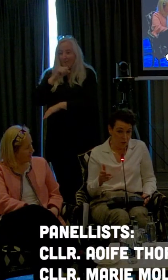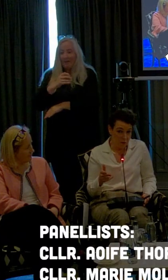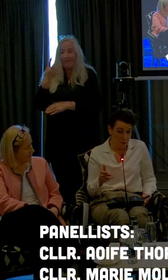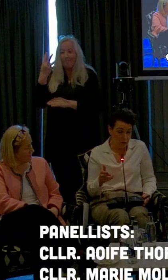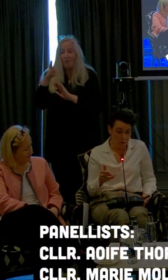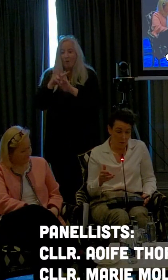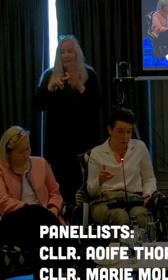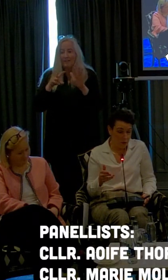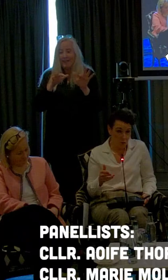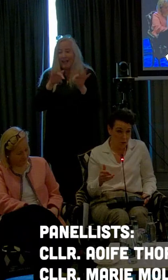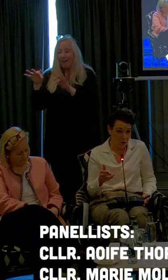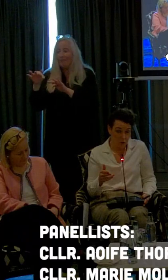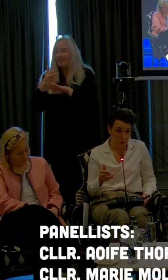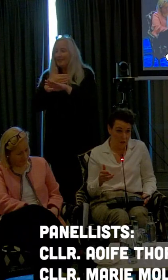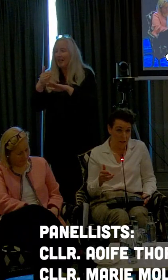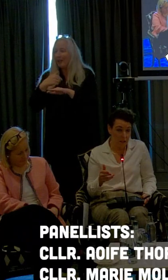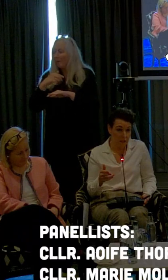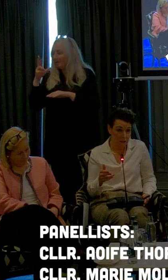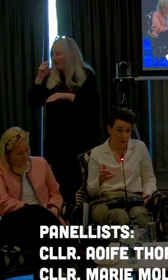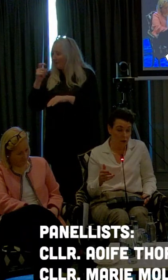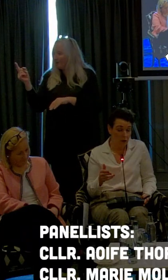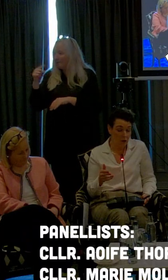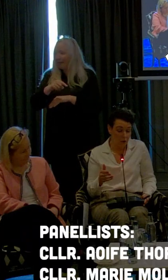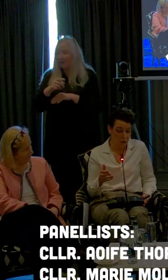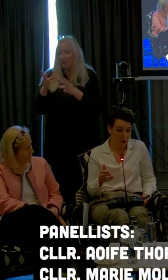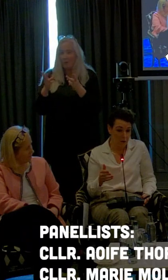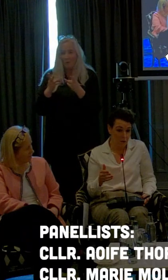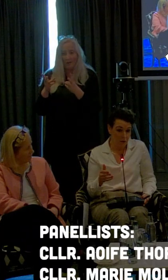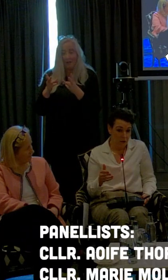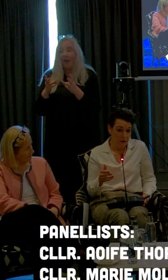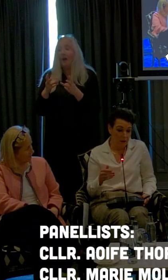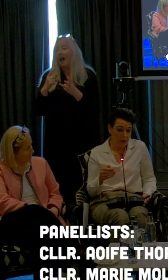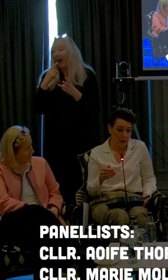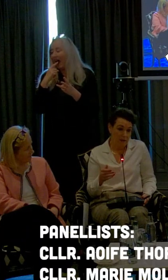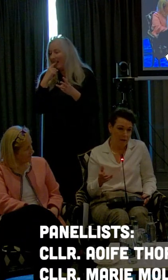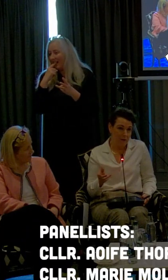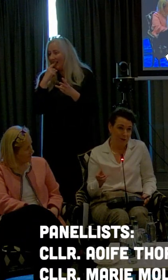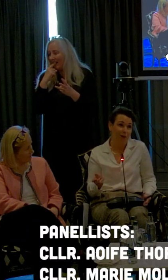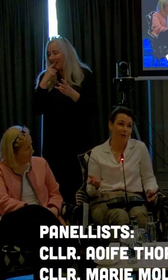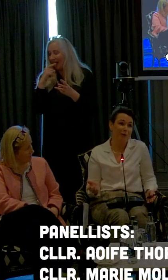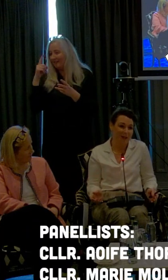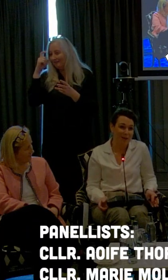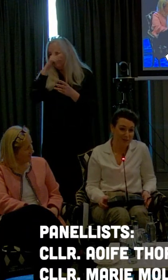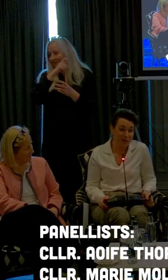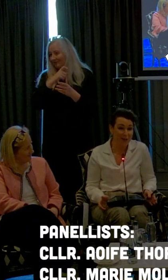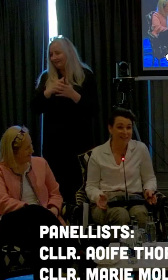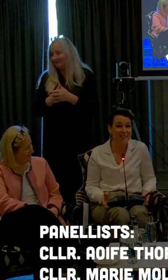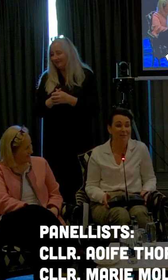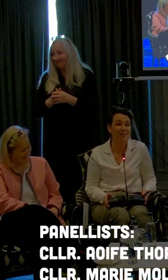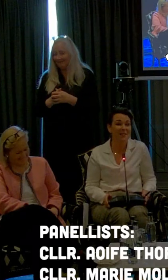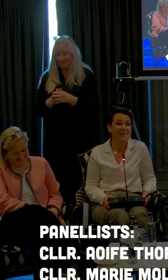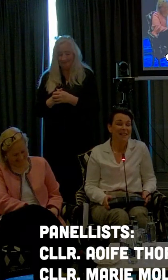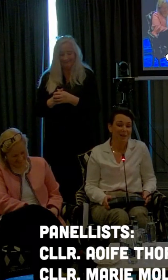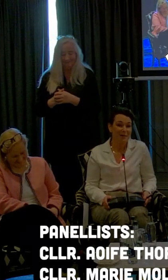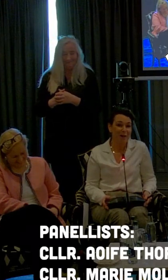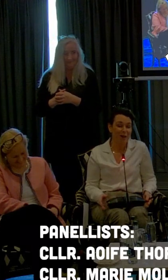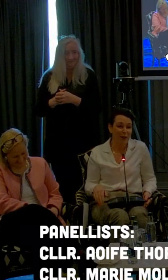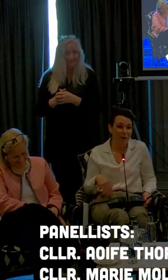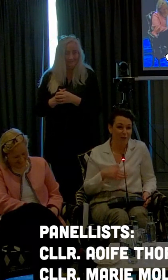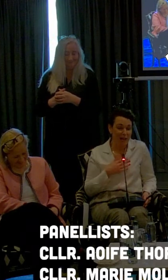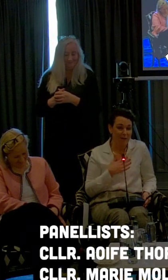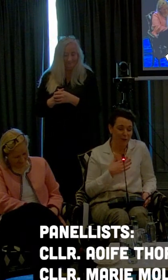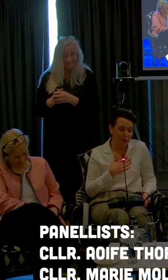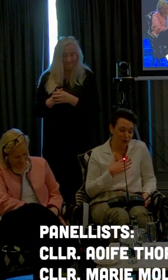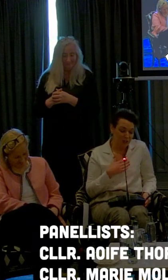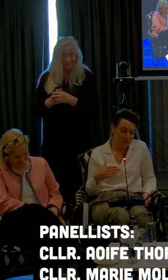second child was born, I was going back to work going, Jesus, this is torture now. And then I had a third one. That wasn't a good idea, but I was lucky